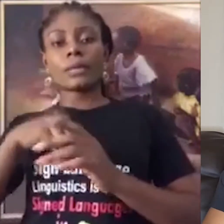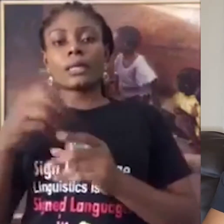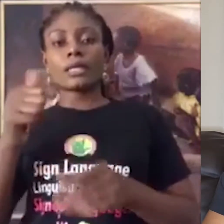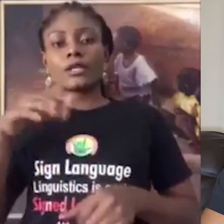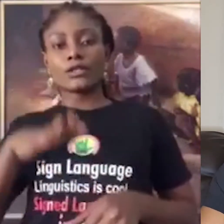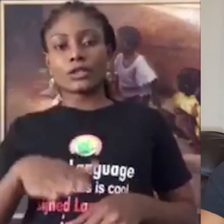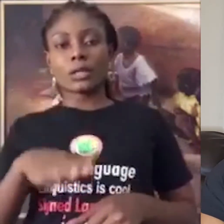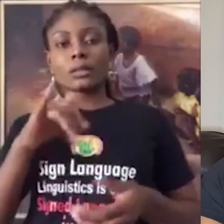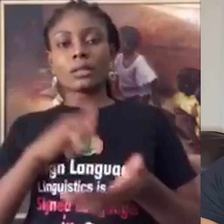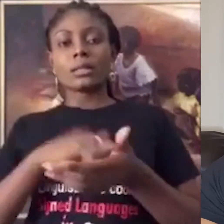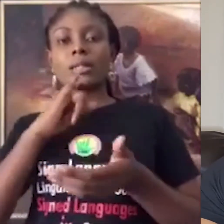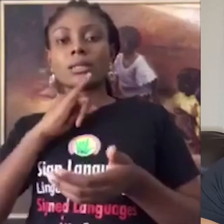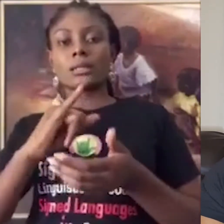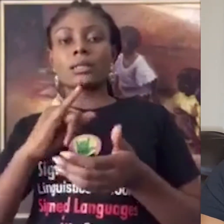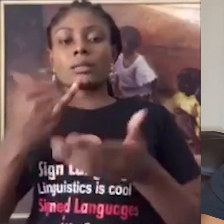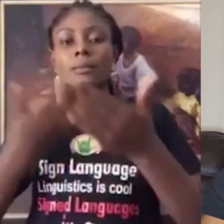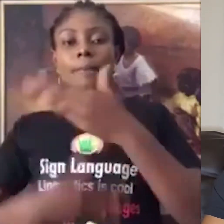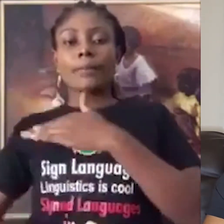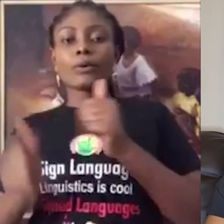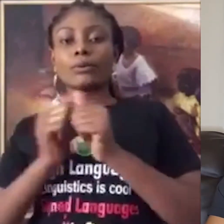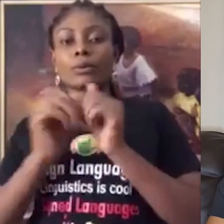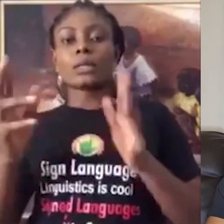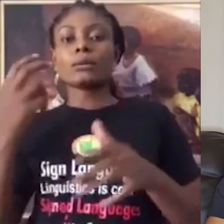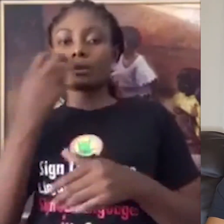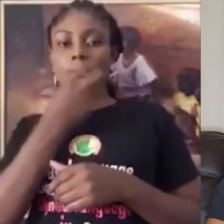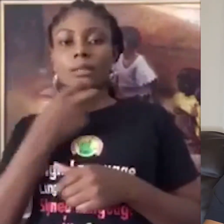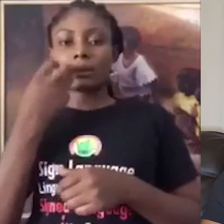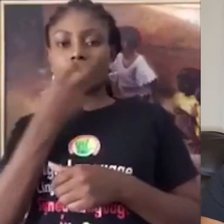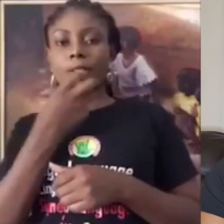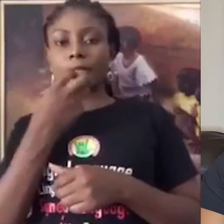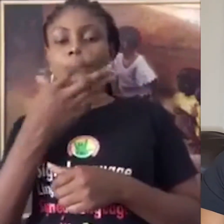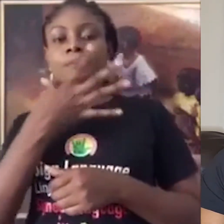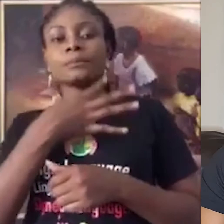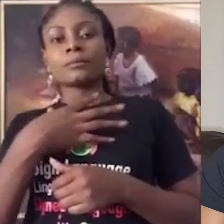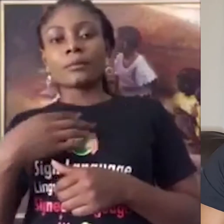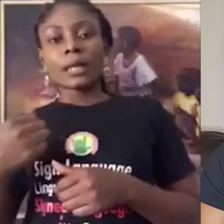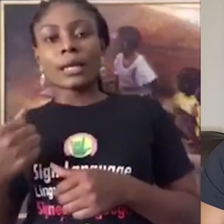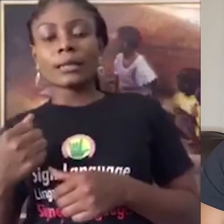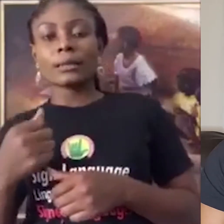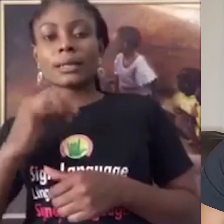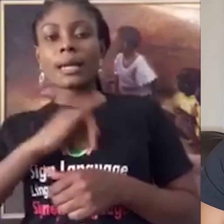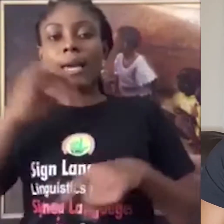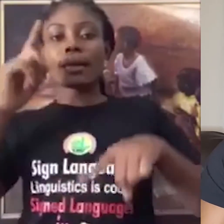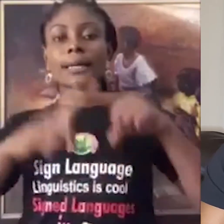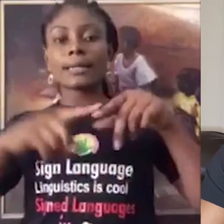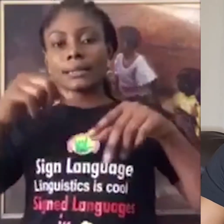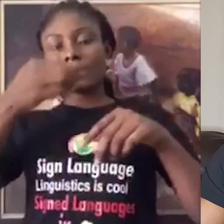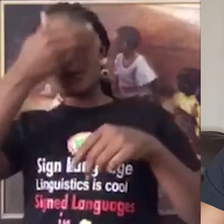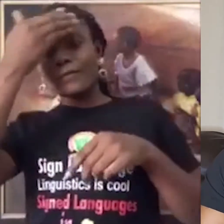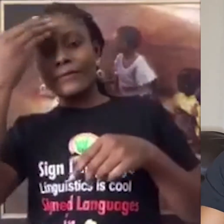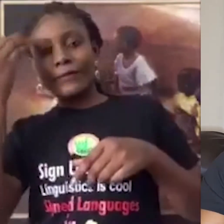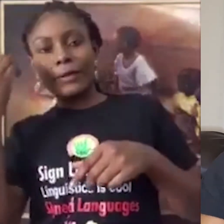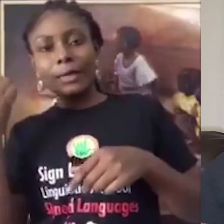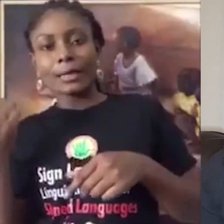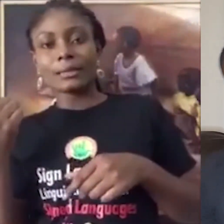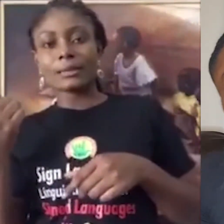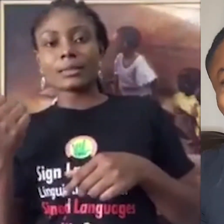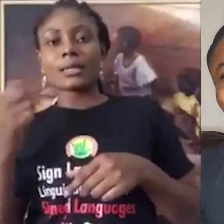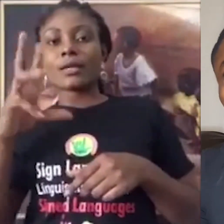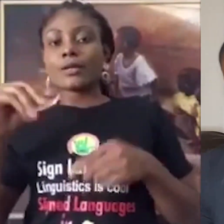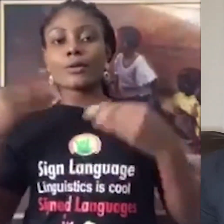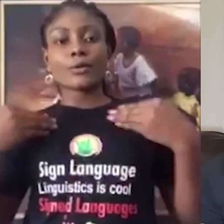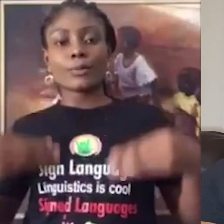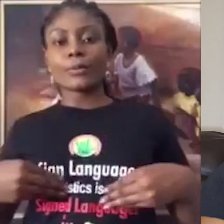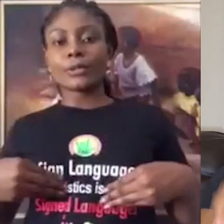develops in a child that is born without speech. And I cannot forget,